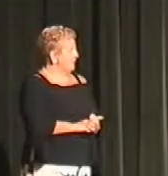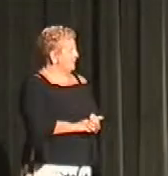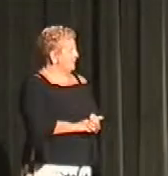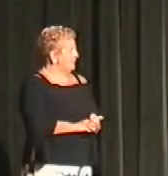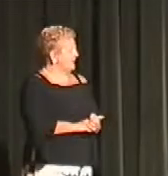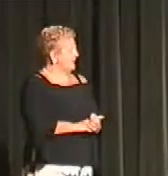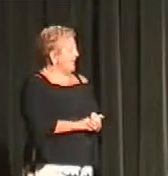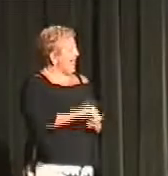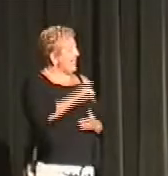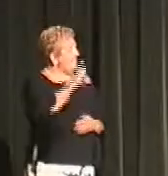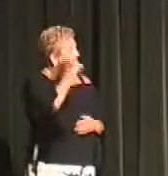that,